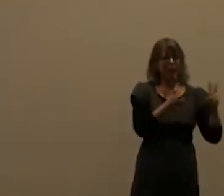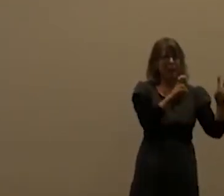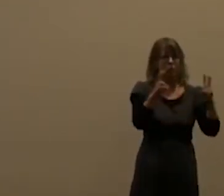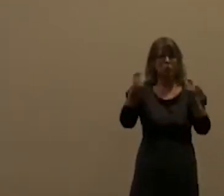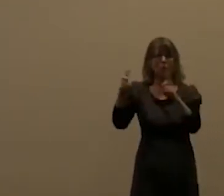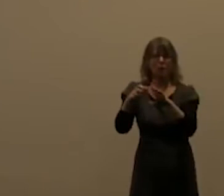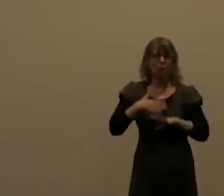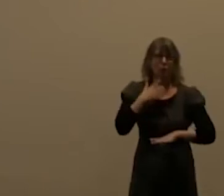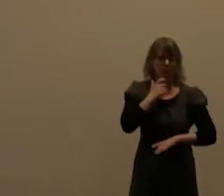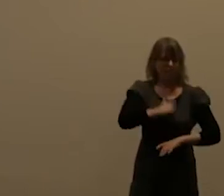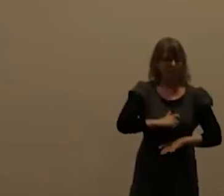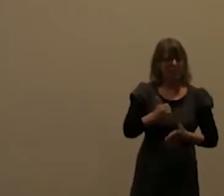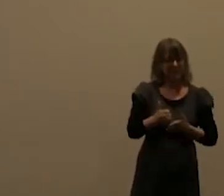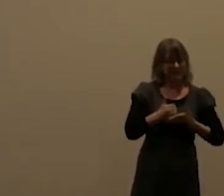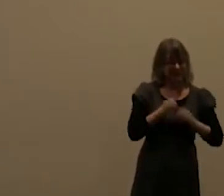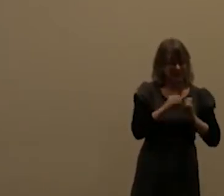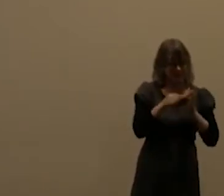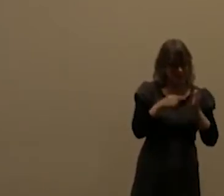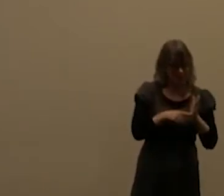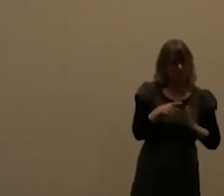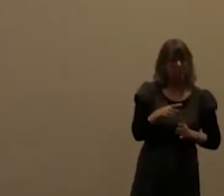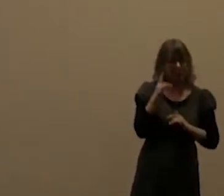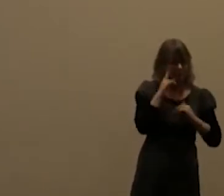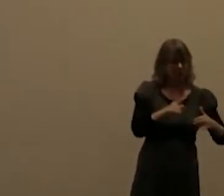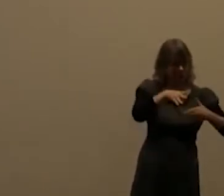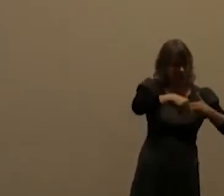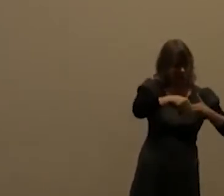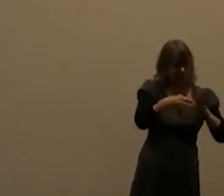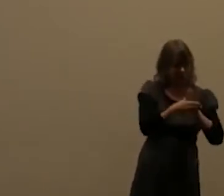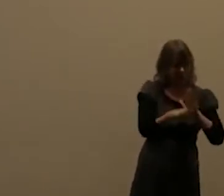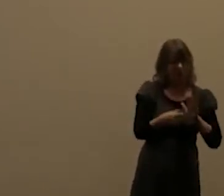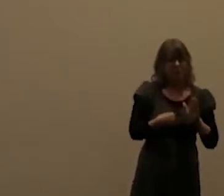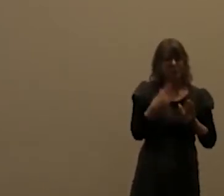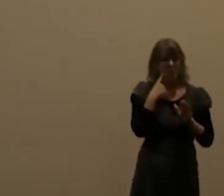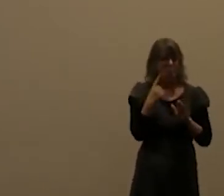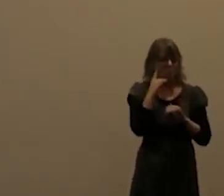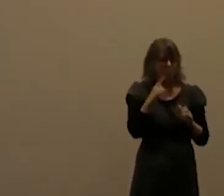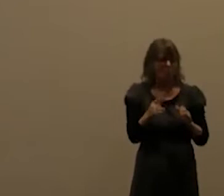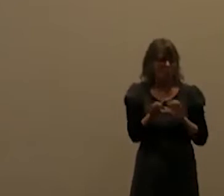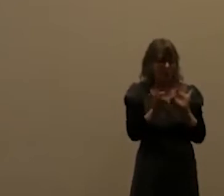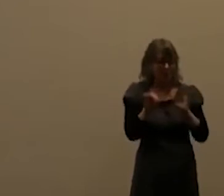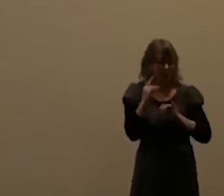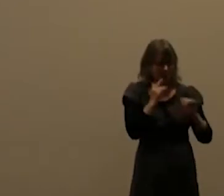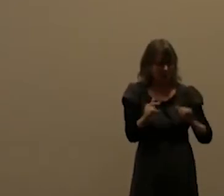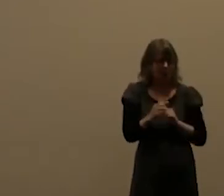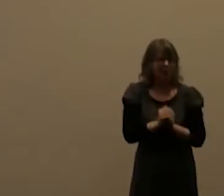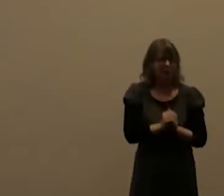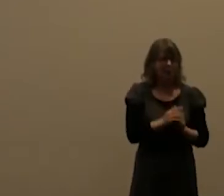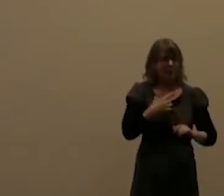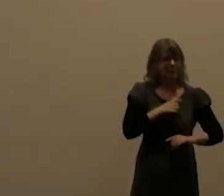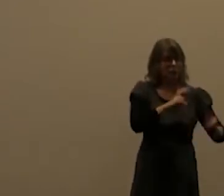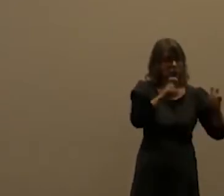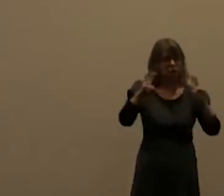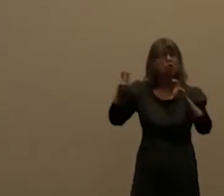want to build, say, a personal assistant bot, and maybe we want to have it check our calendar or create a meeting invite or anything like that, those would be separate topics that we might